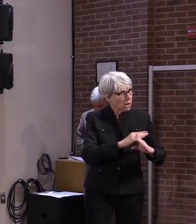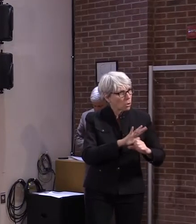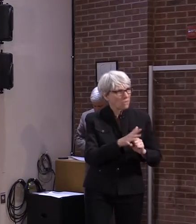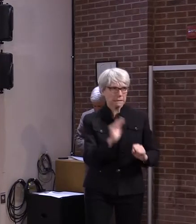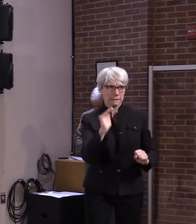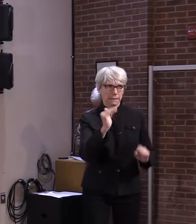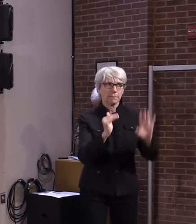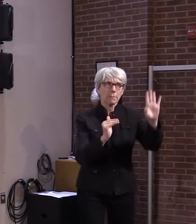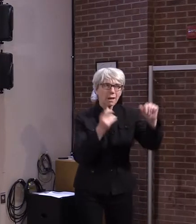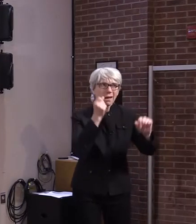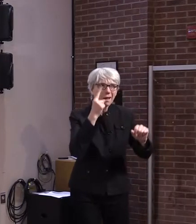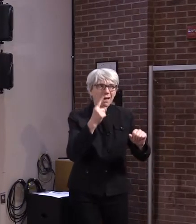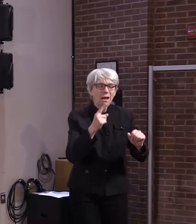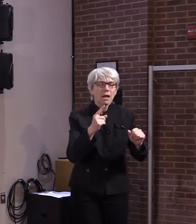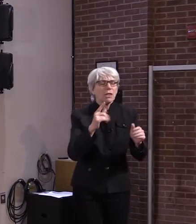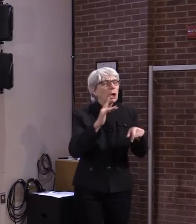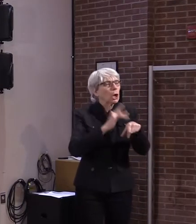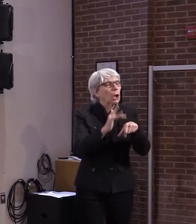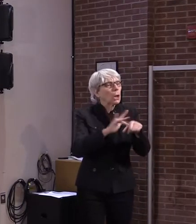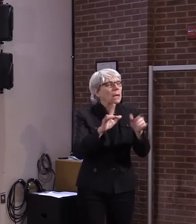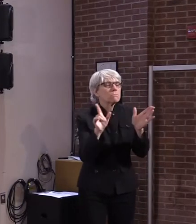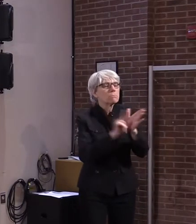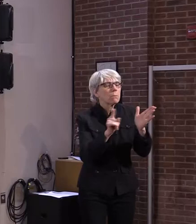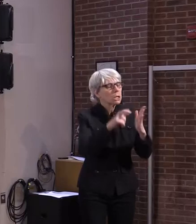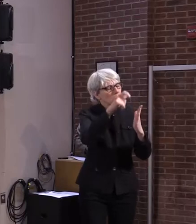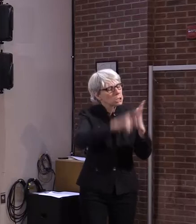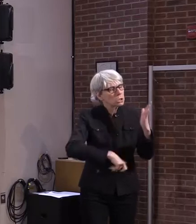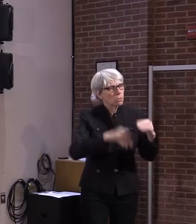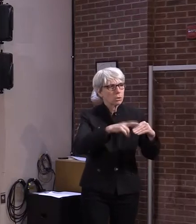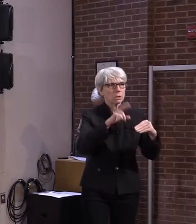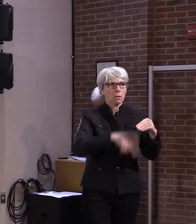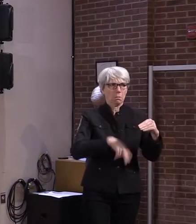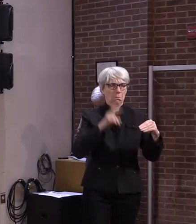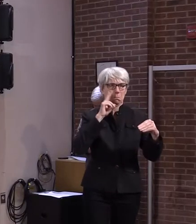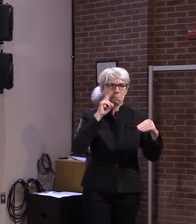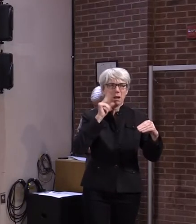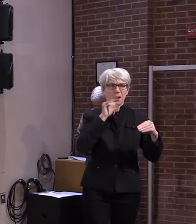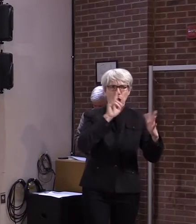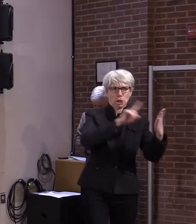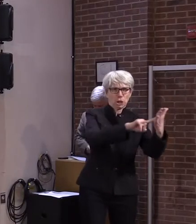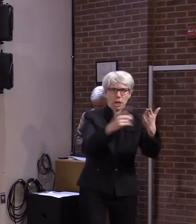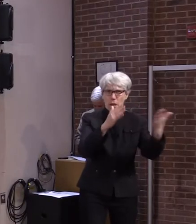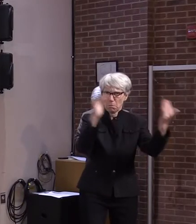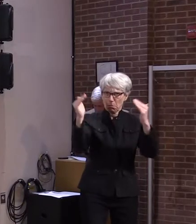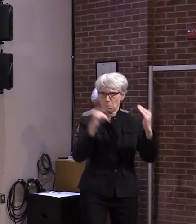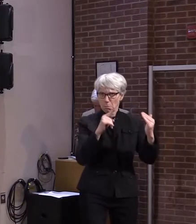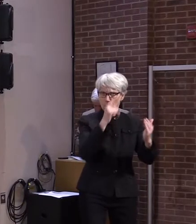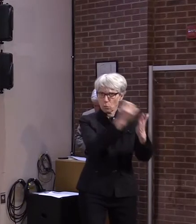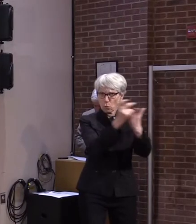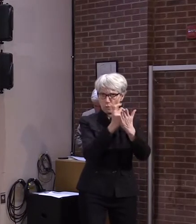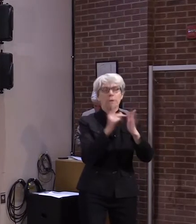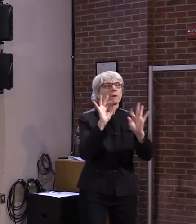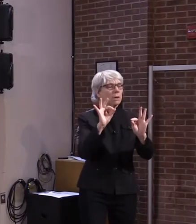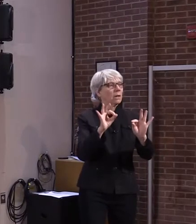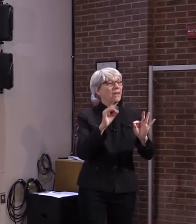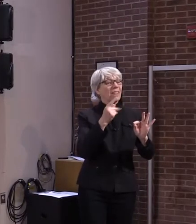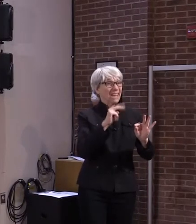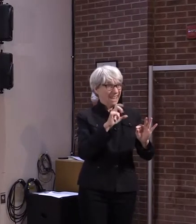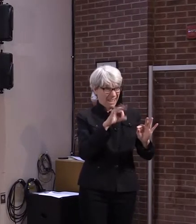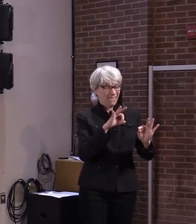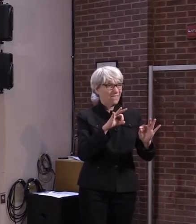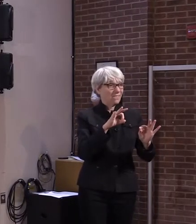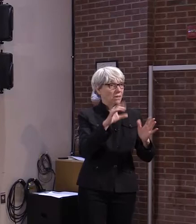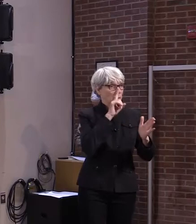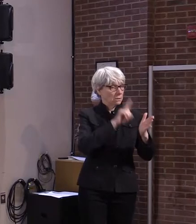yet to be peer-reviewed, but it is anticipated that they will be submitting for emergency use authorization with the FDA very